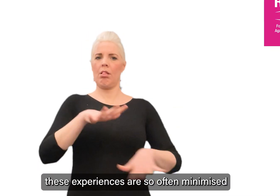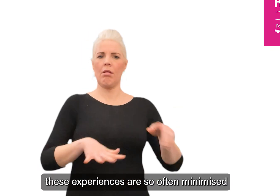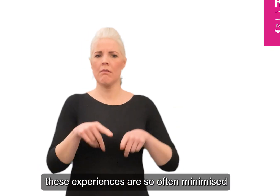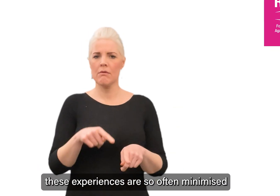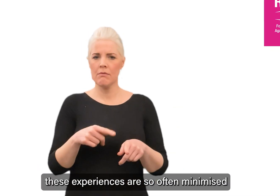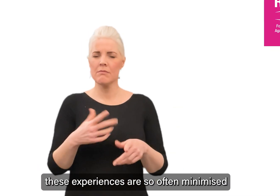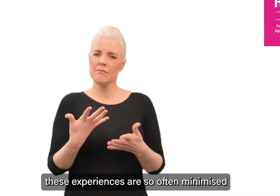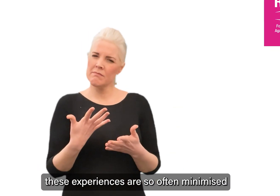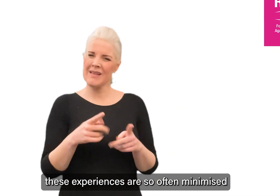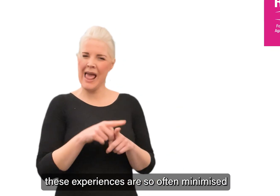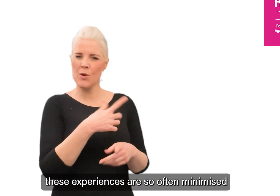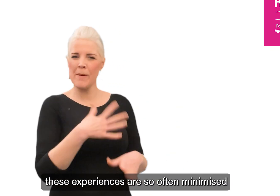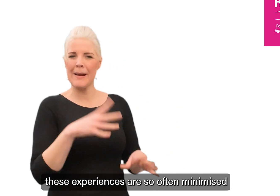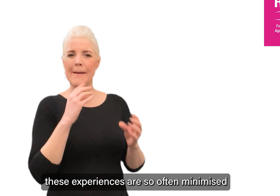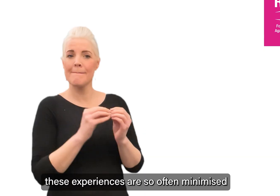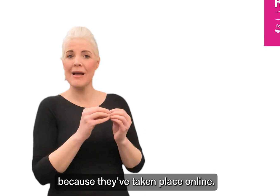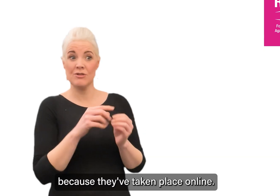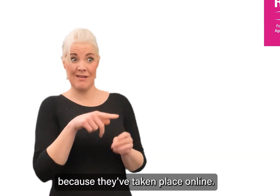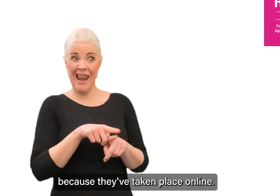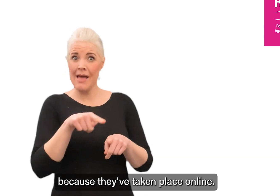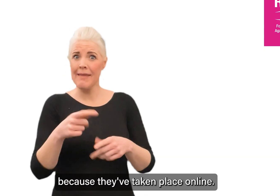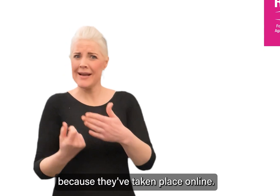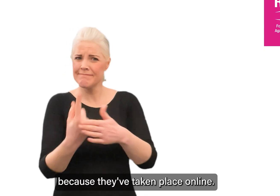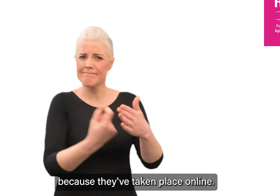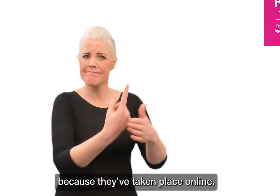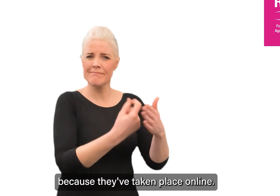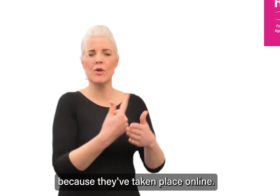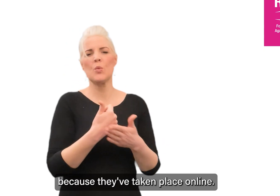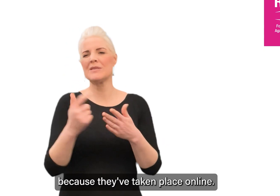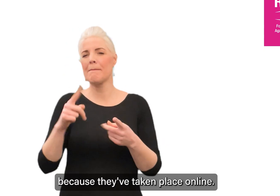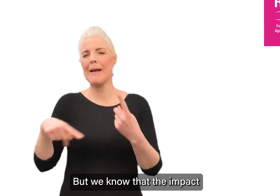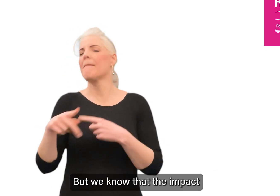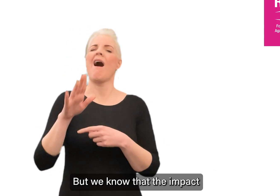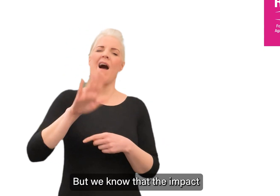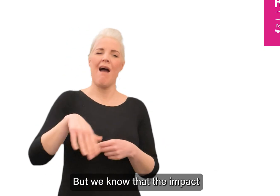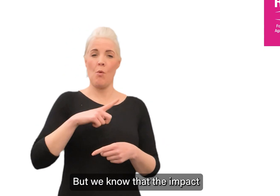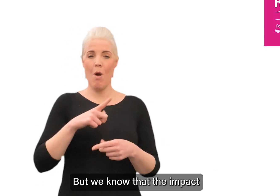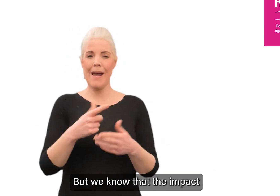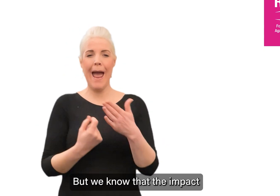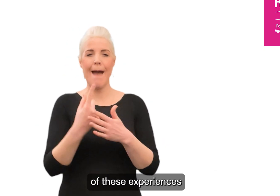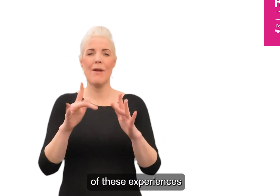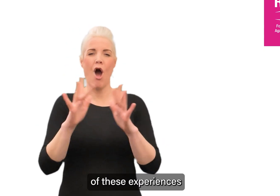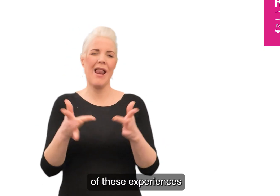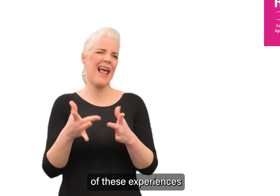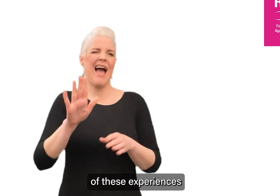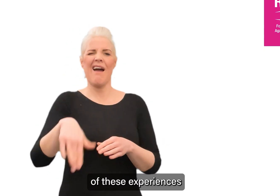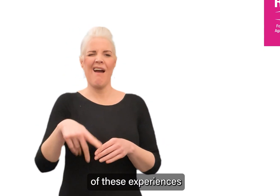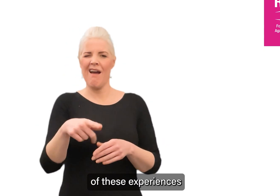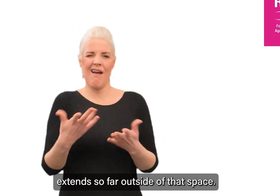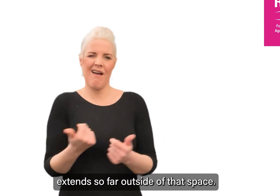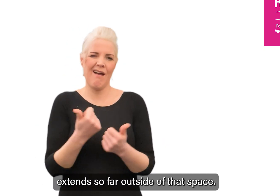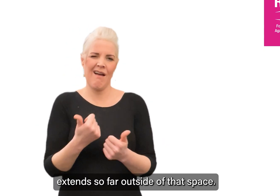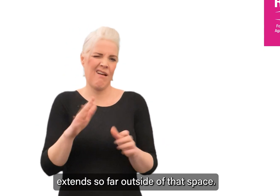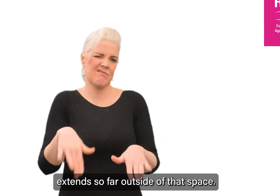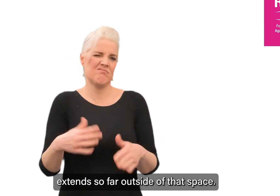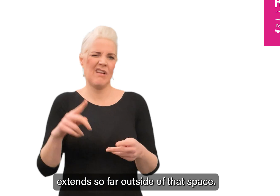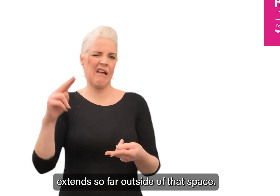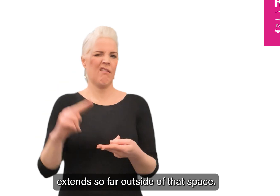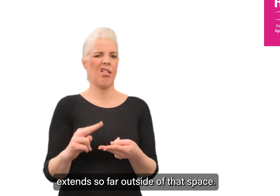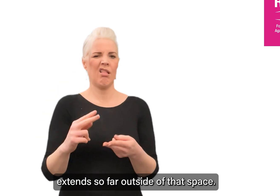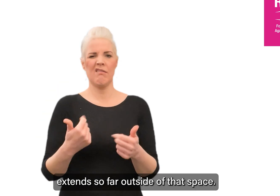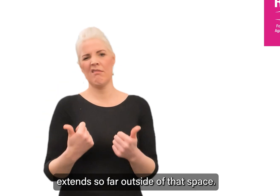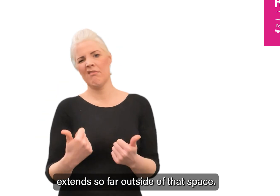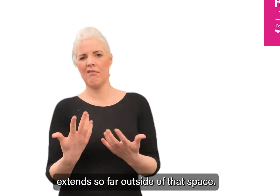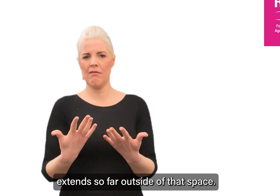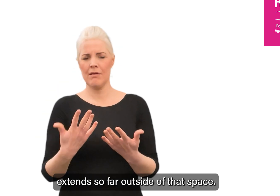these experiences are so often minimized because they've taken place online. But we know that the impact of these experiences extends so far